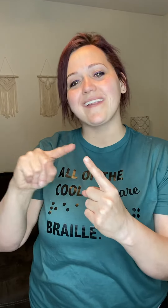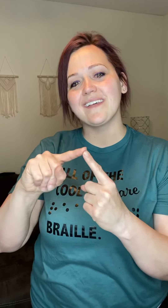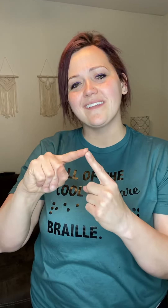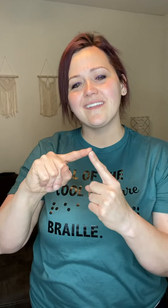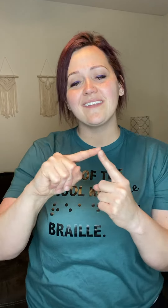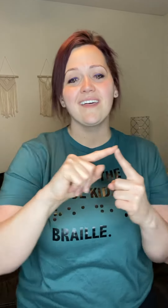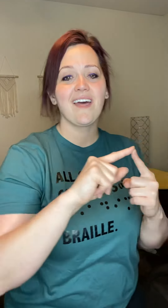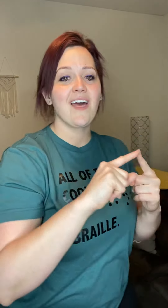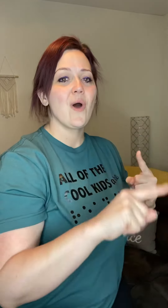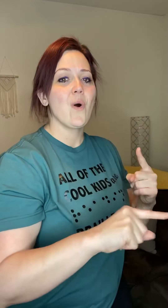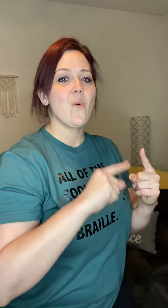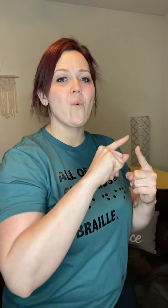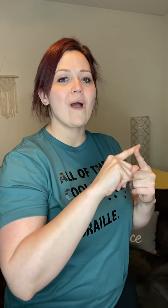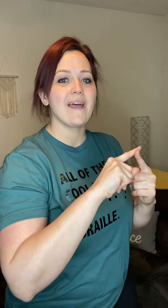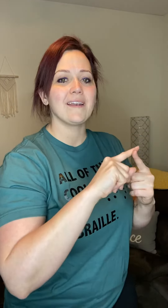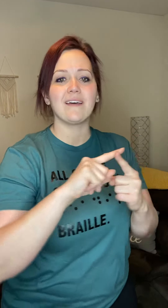When. When.